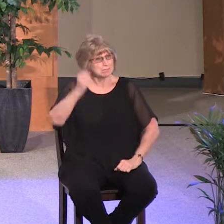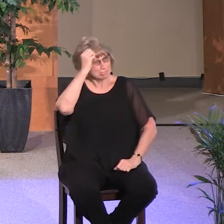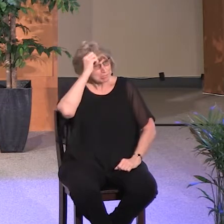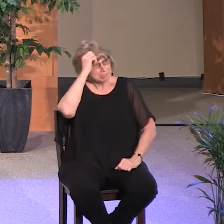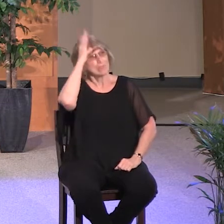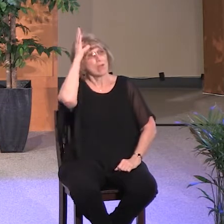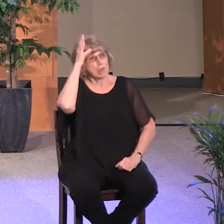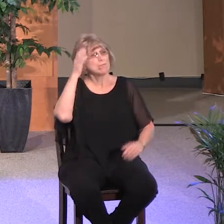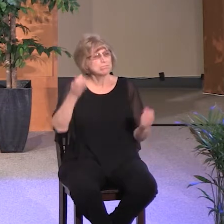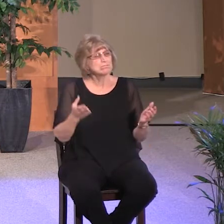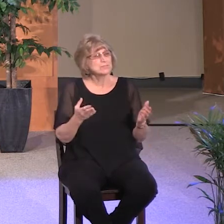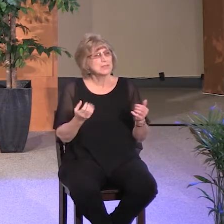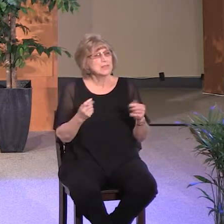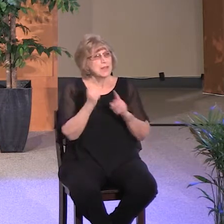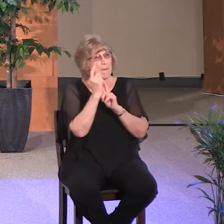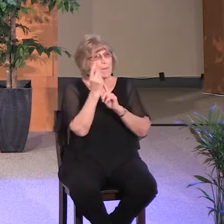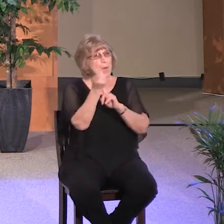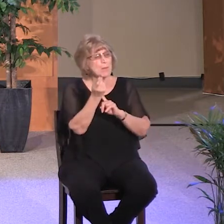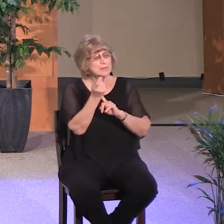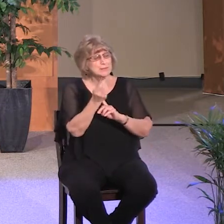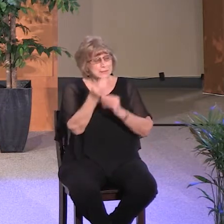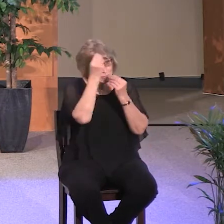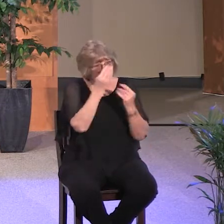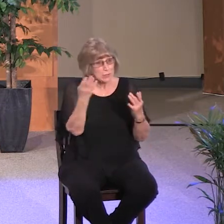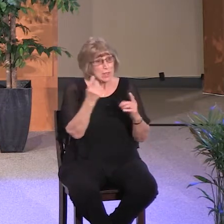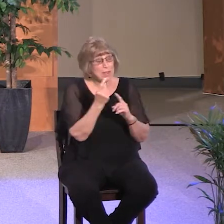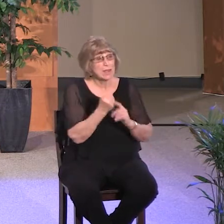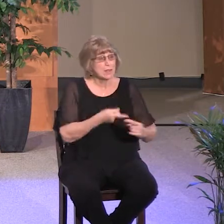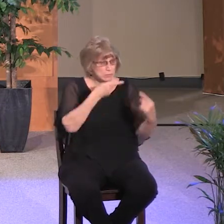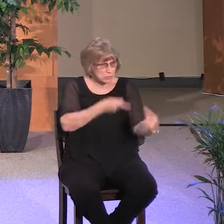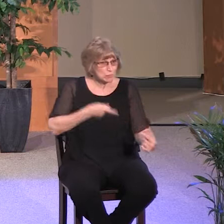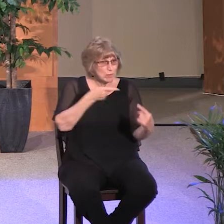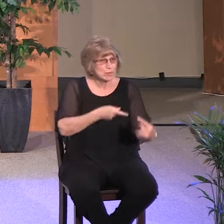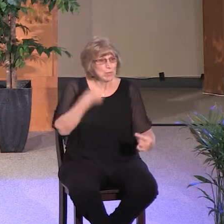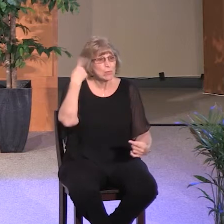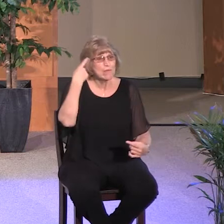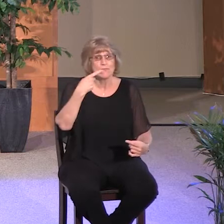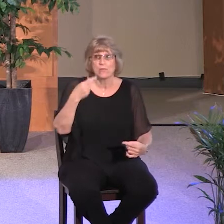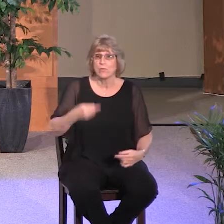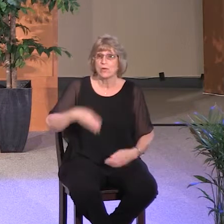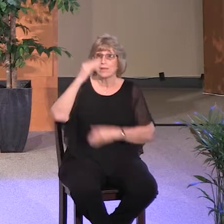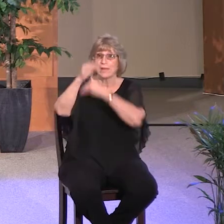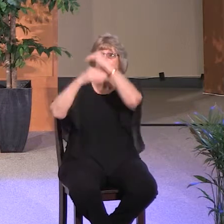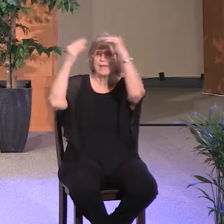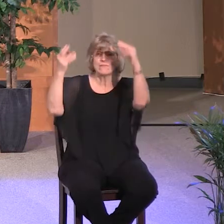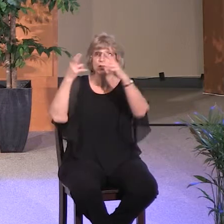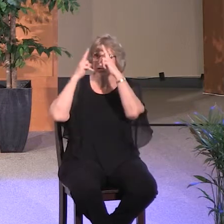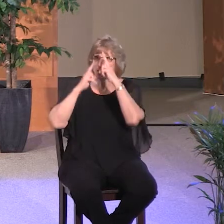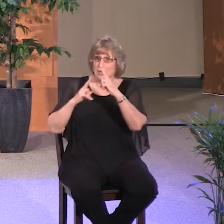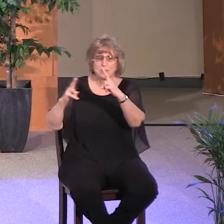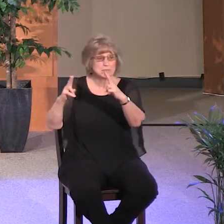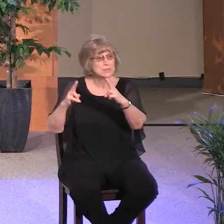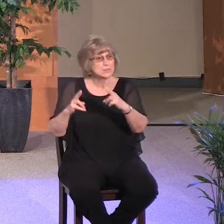just share that I've been struggling recently to honor the kingdom of heaven. It's been a really